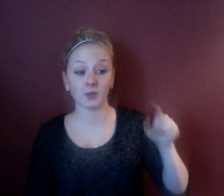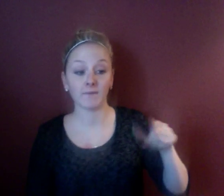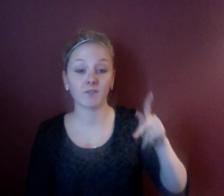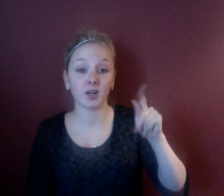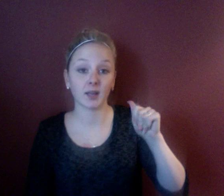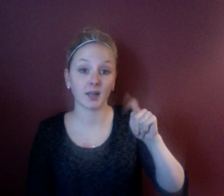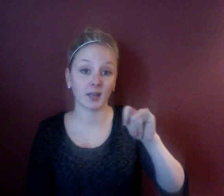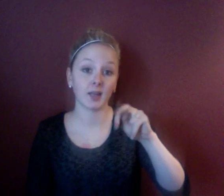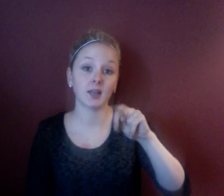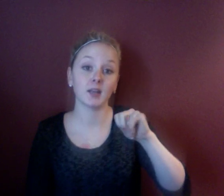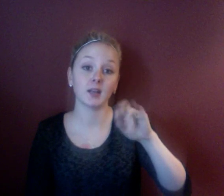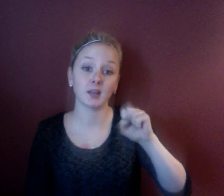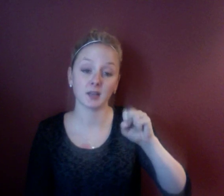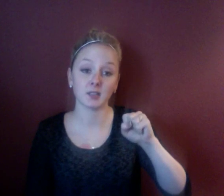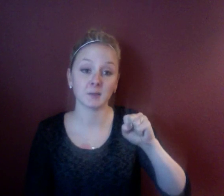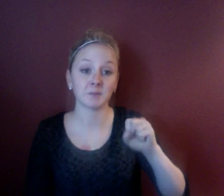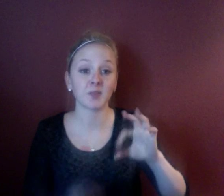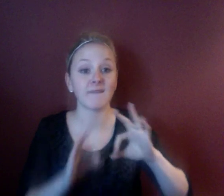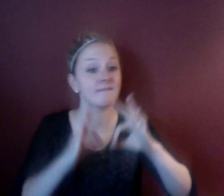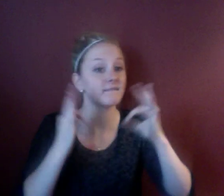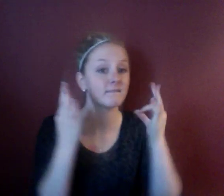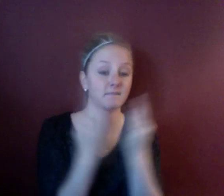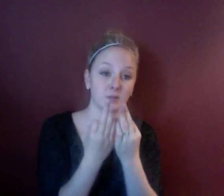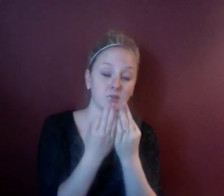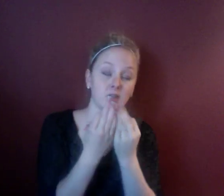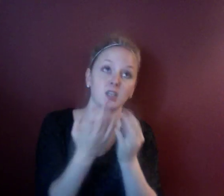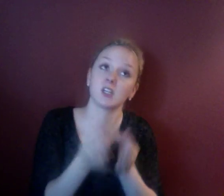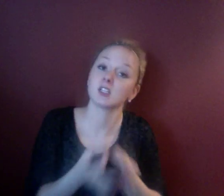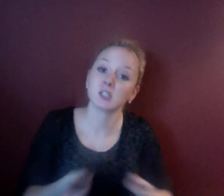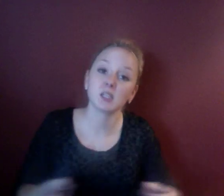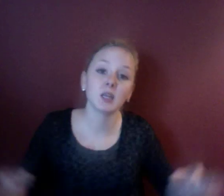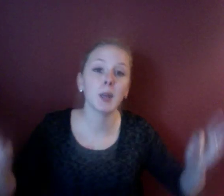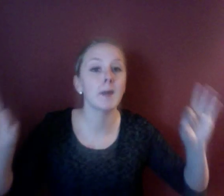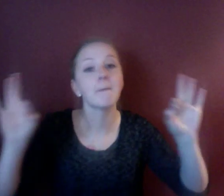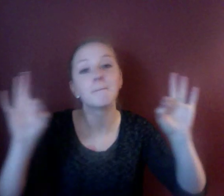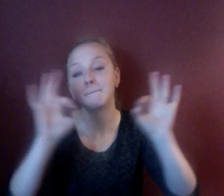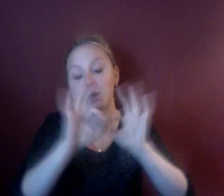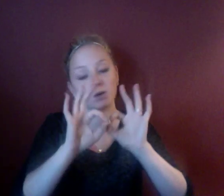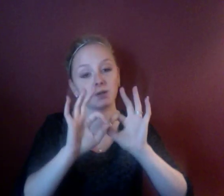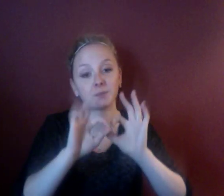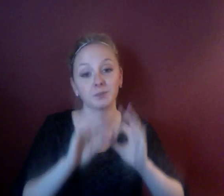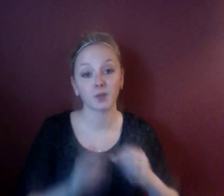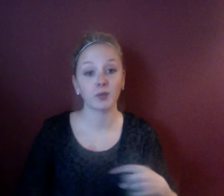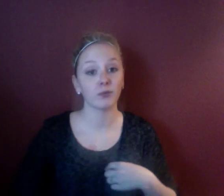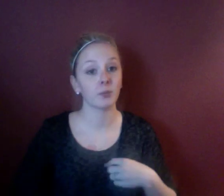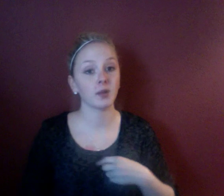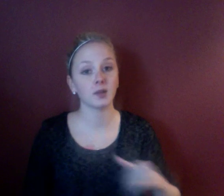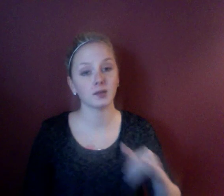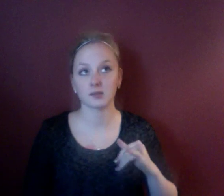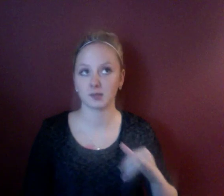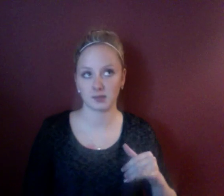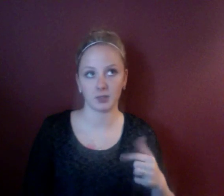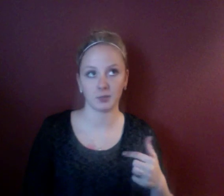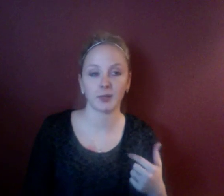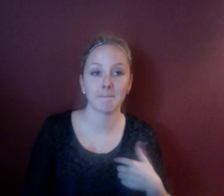beautiful. And then you get to say, you know what? This is vintage. This was made in the 40s. It becomes more of a subtle focus rather than a neon blinking light